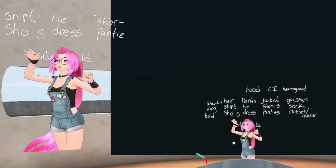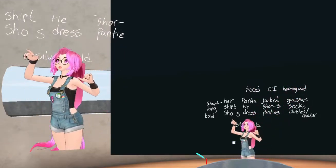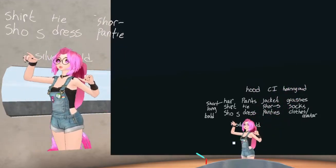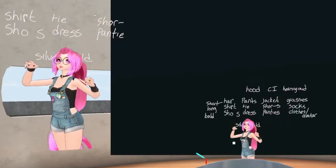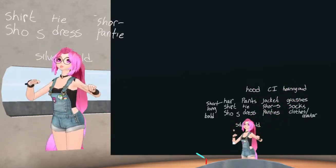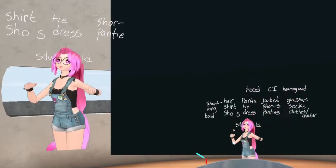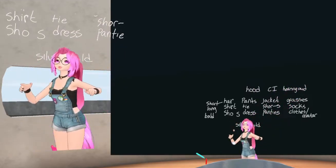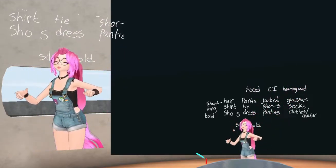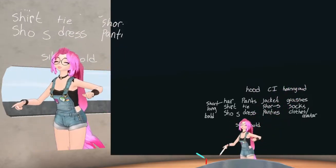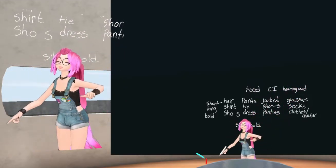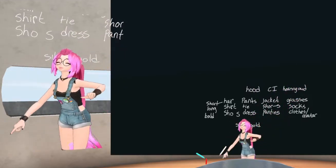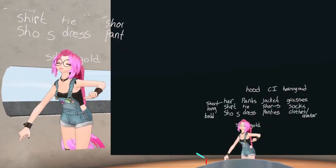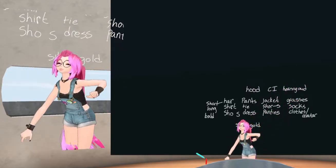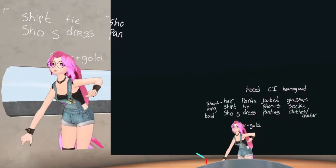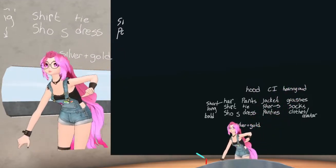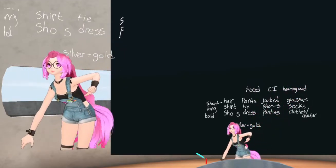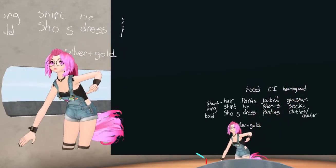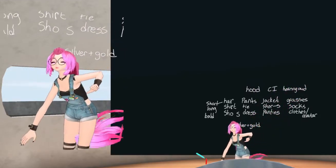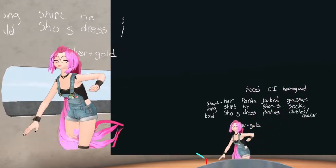You have a question too?